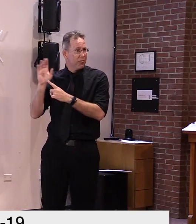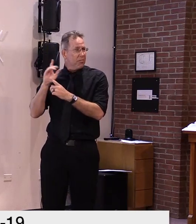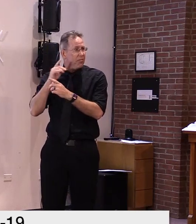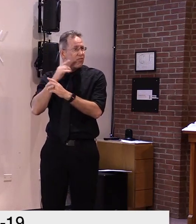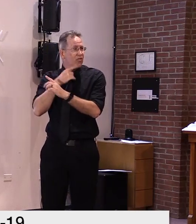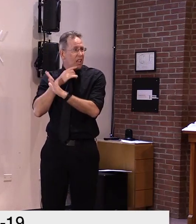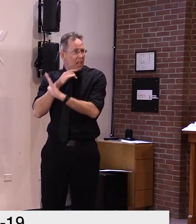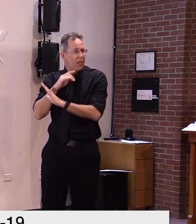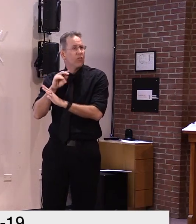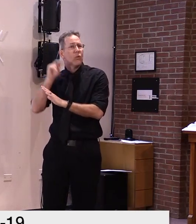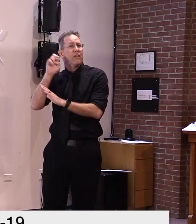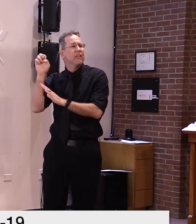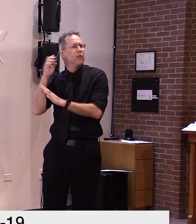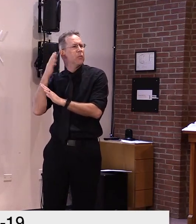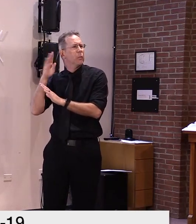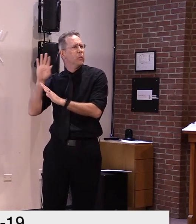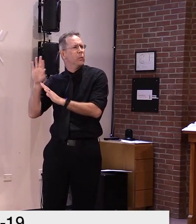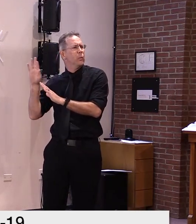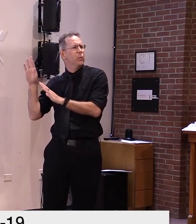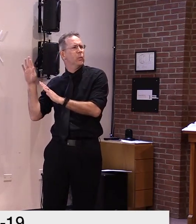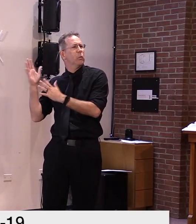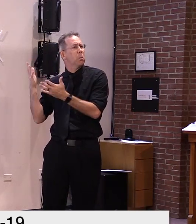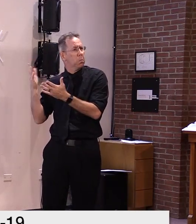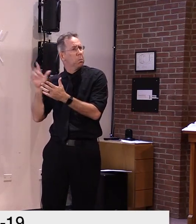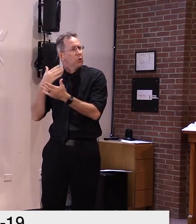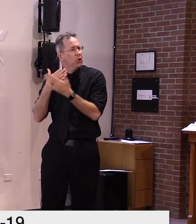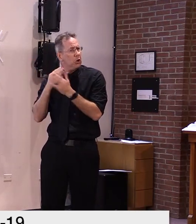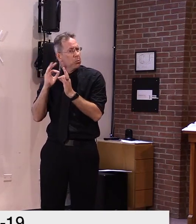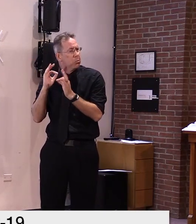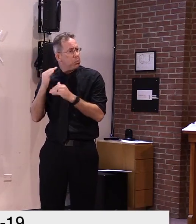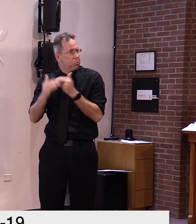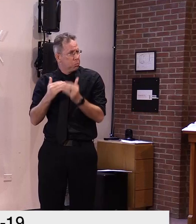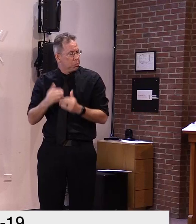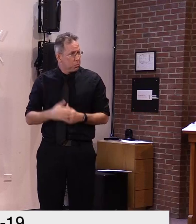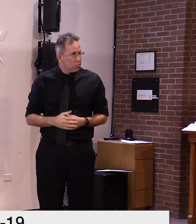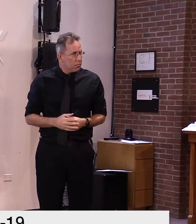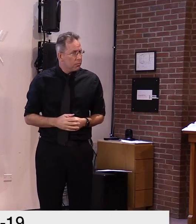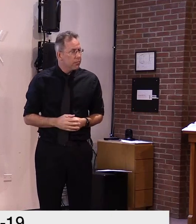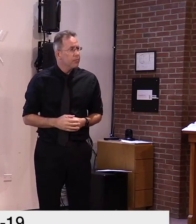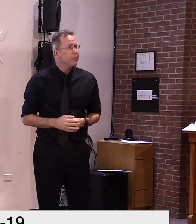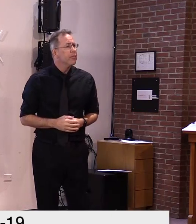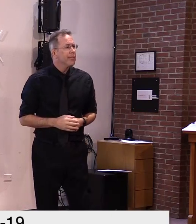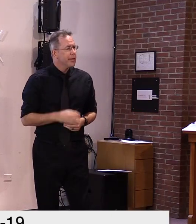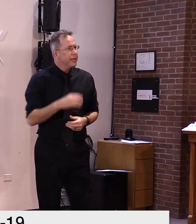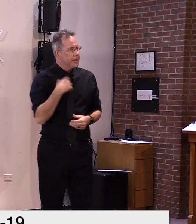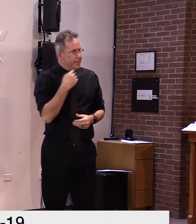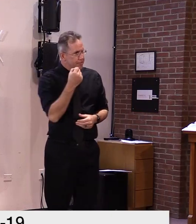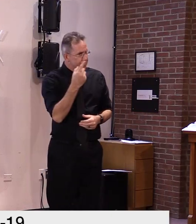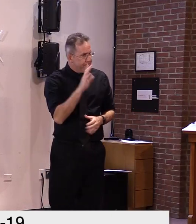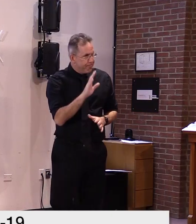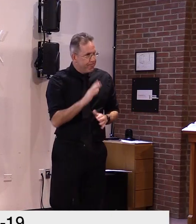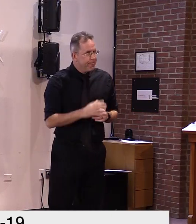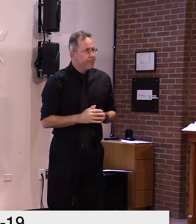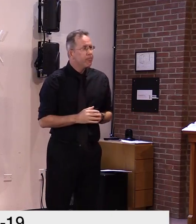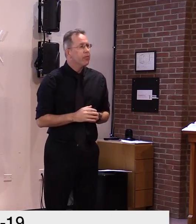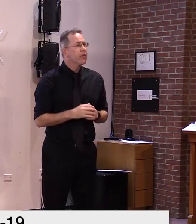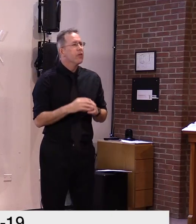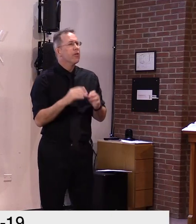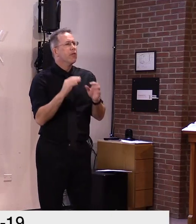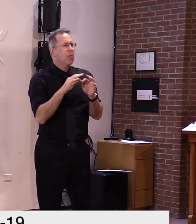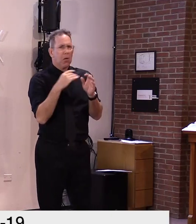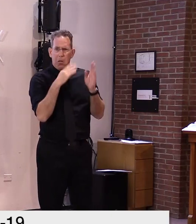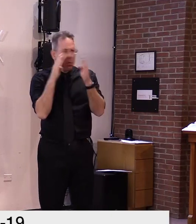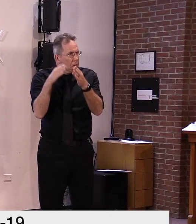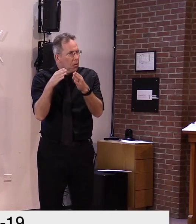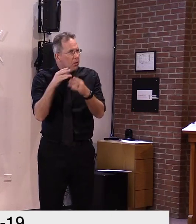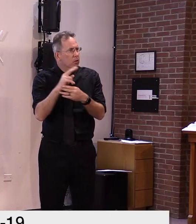is performing well comparatively to those parts of the country. However, as we'll get into in a minute, cases are still going up in the Northeast,